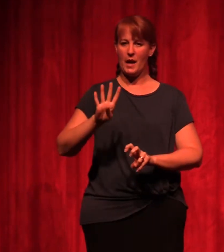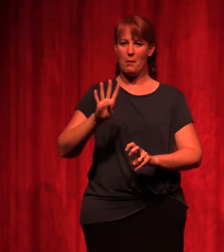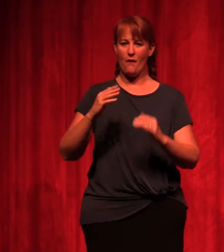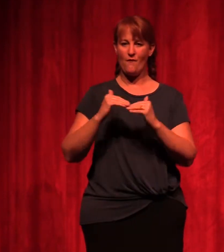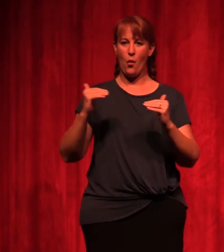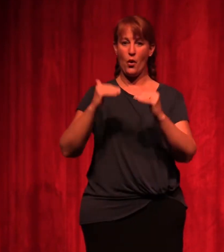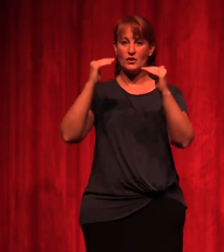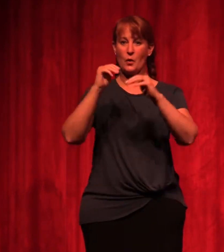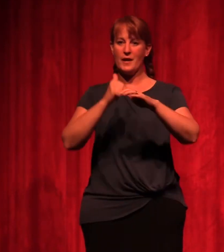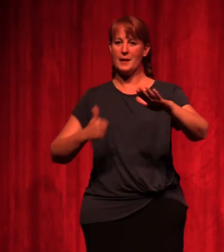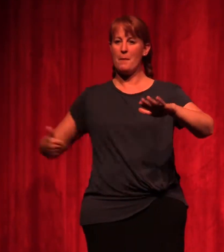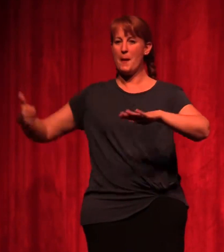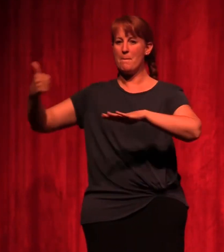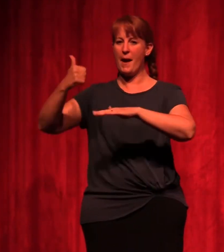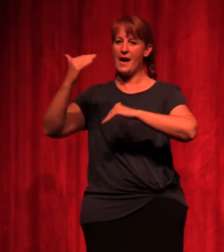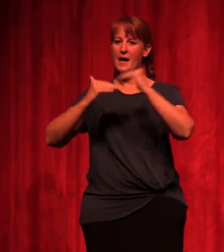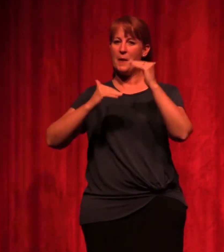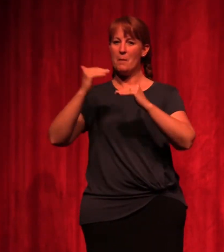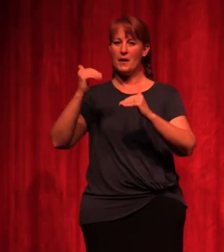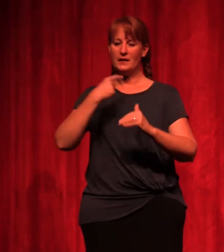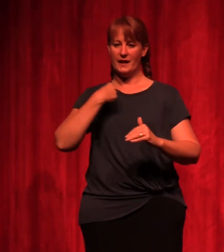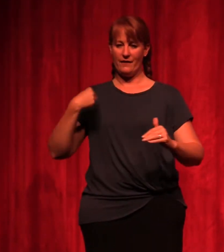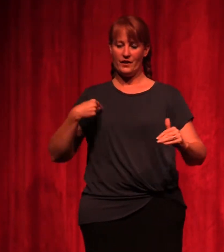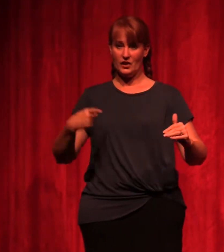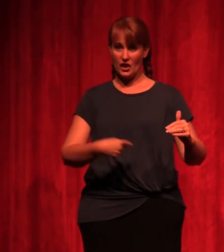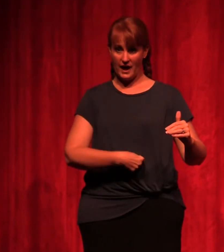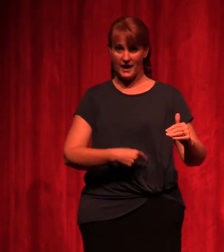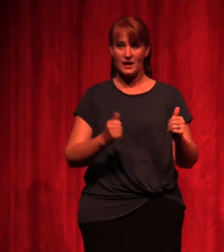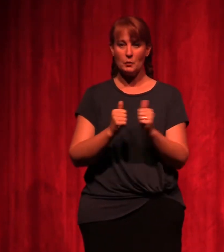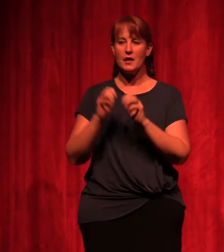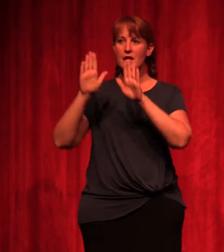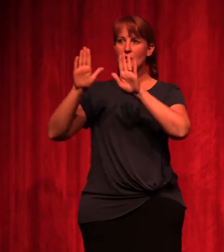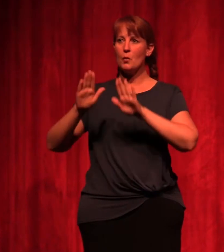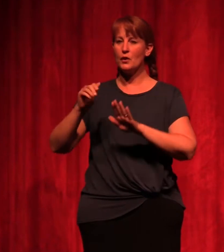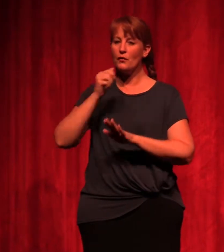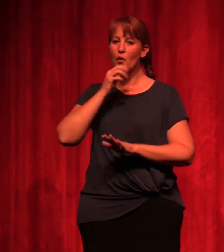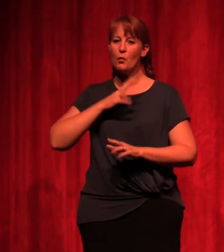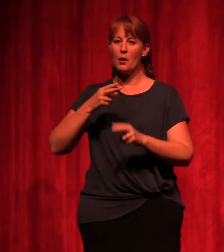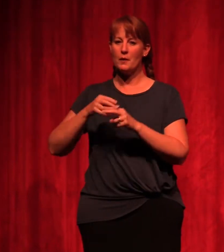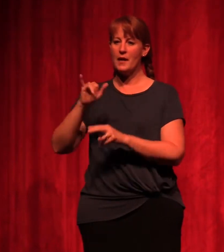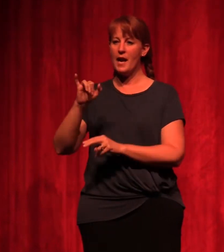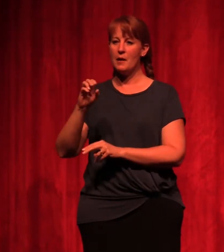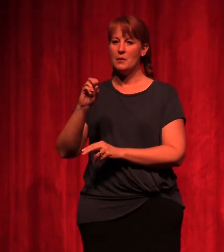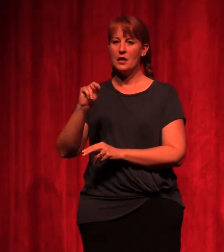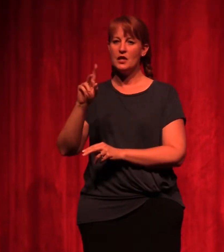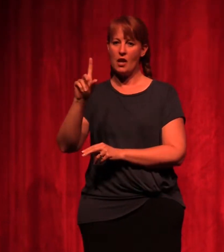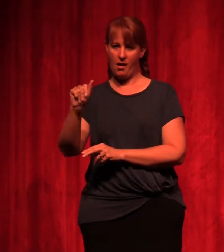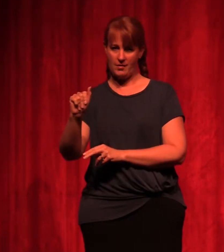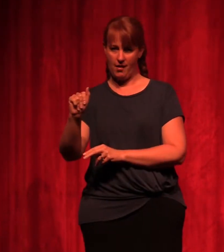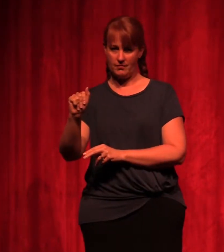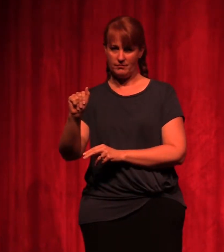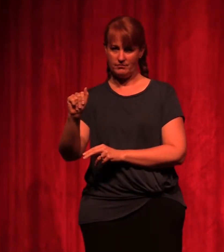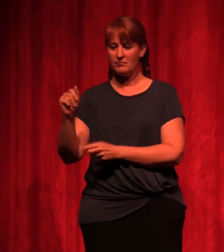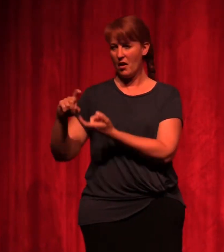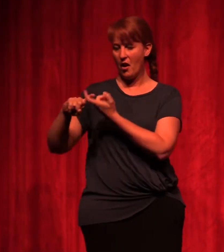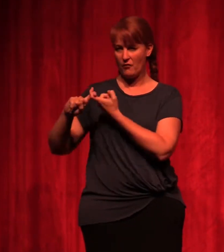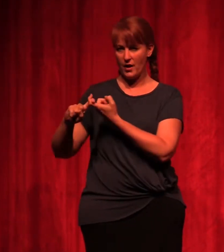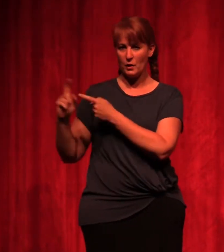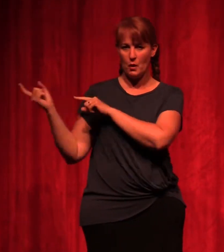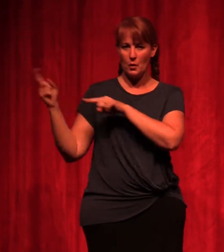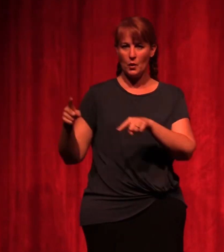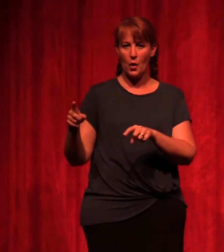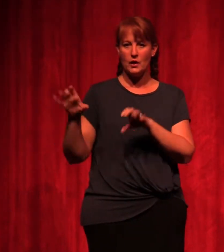Consulate in San Francisco with this incredible Tibetan activist named Nyandek. we were going to the roof of that Chinese consulate to do what we